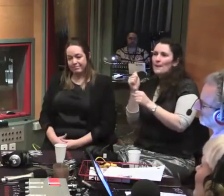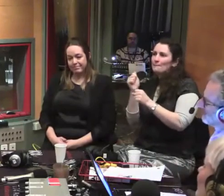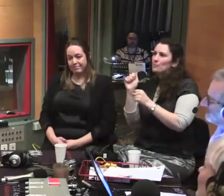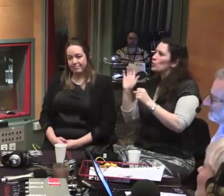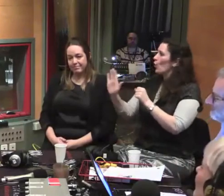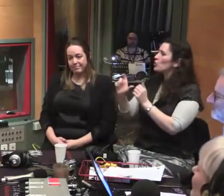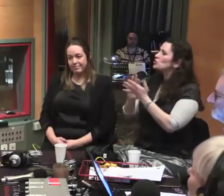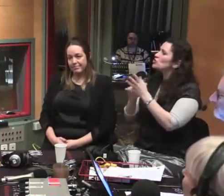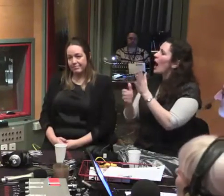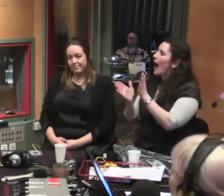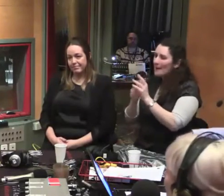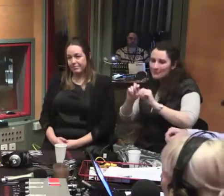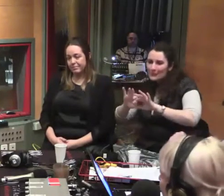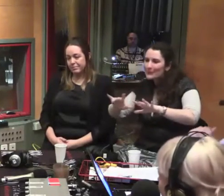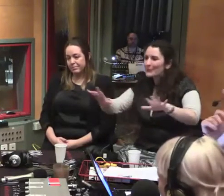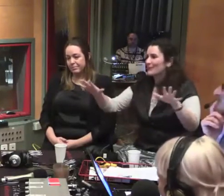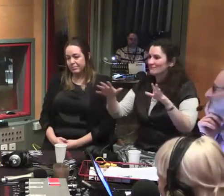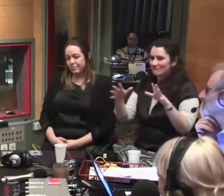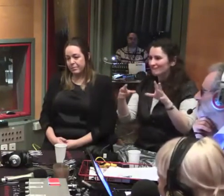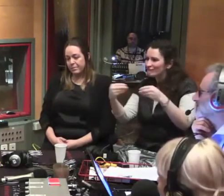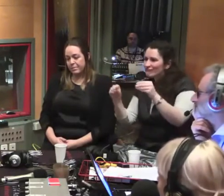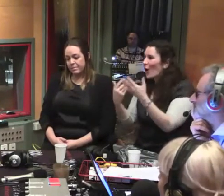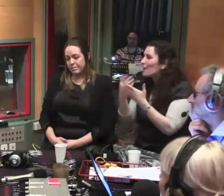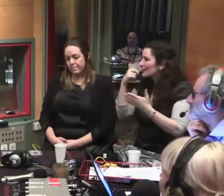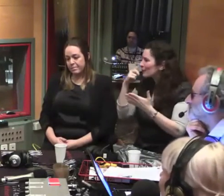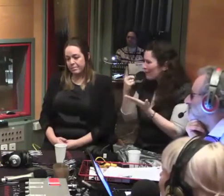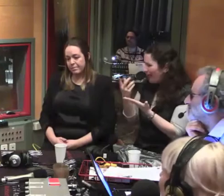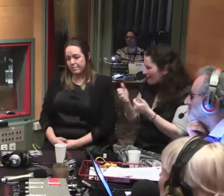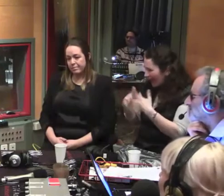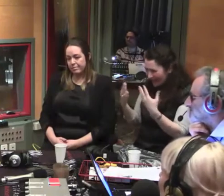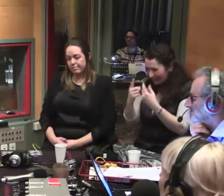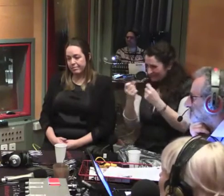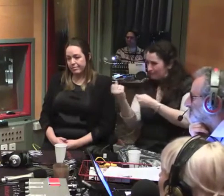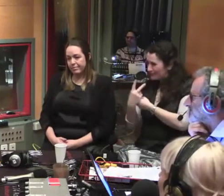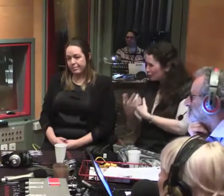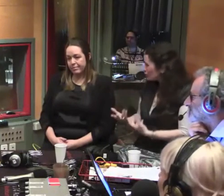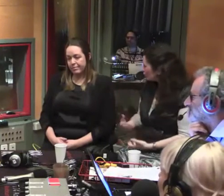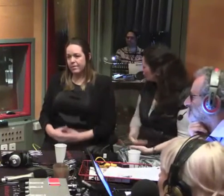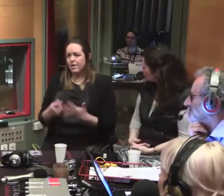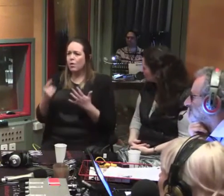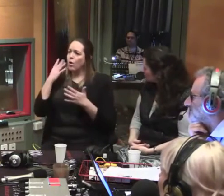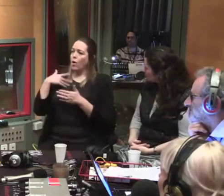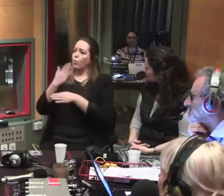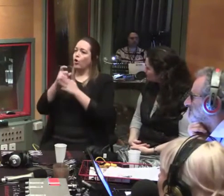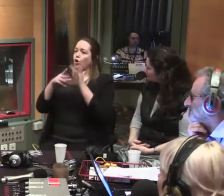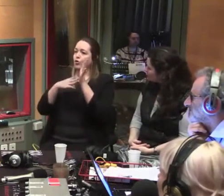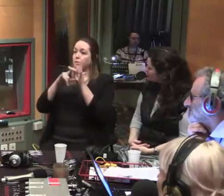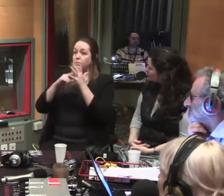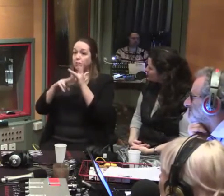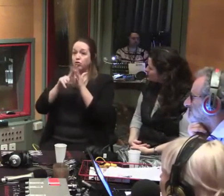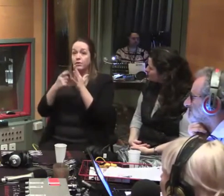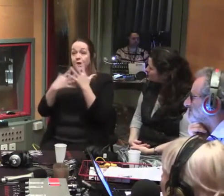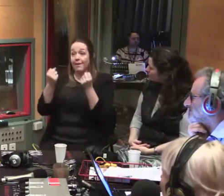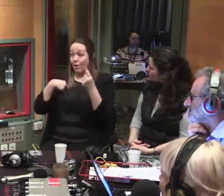but does it ever defeat you? There are certainly things that I attempted to do when I was commissioner that I wasn't able to achieve. I mean,